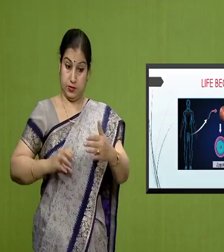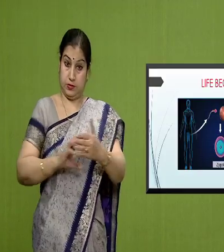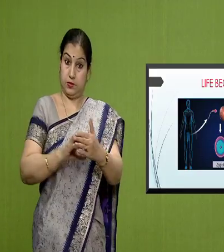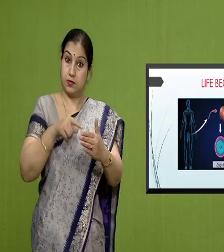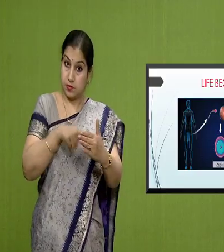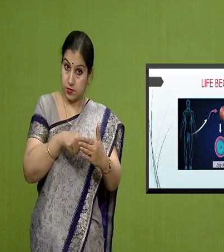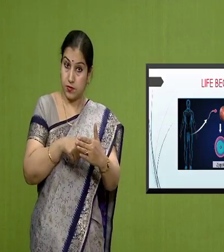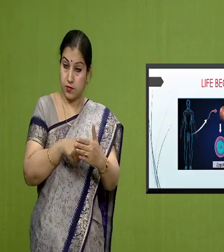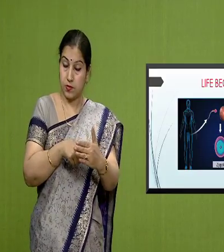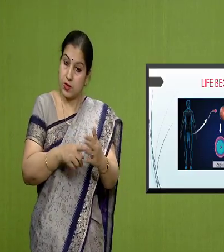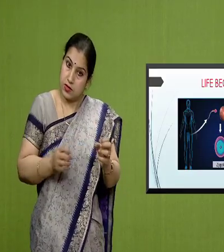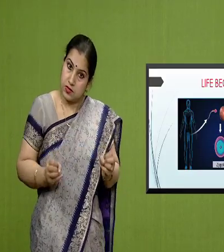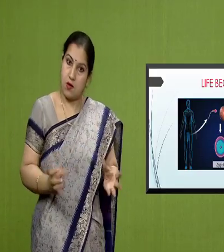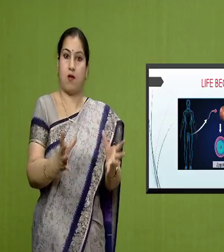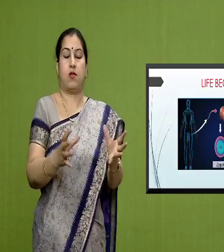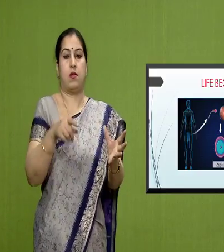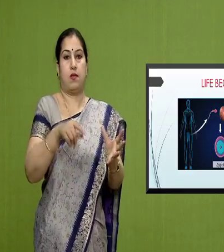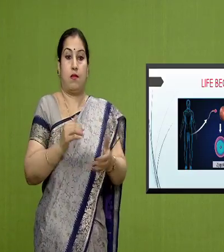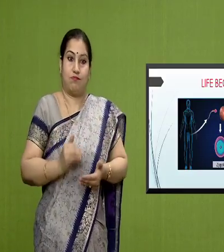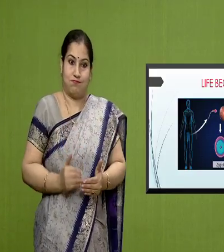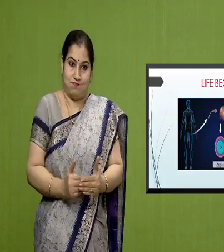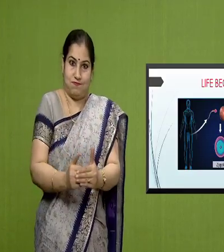Fertilization is the beginning of pregnancy.